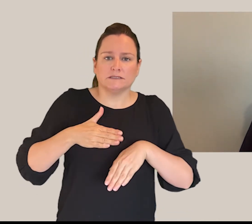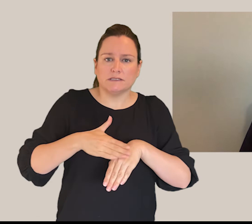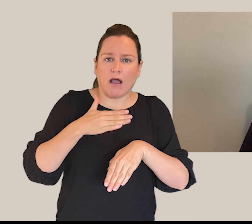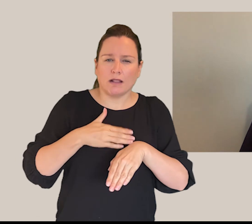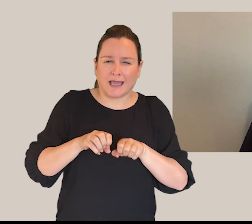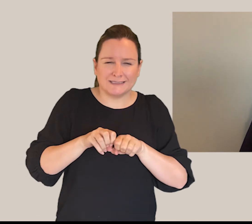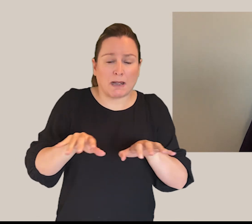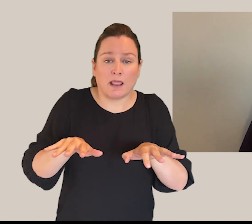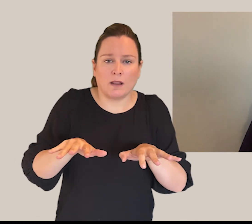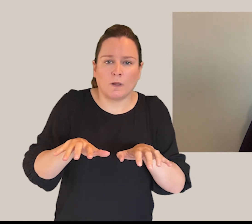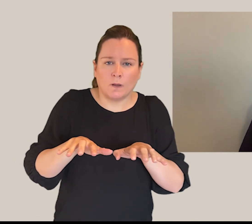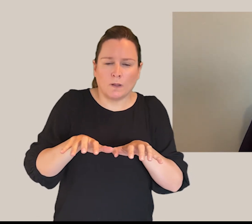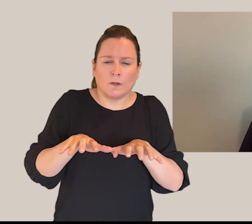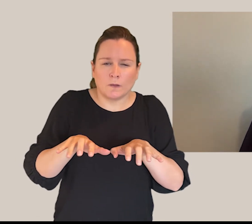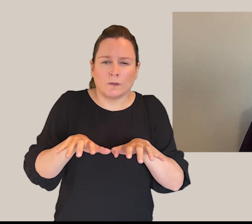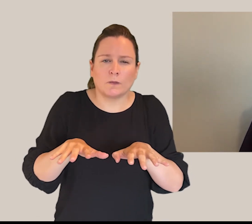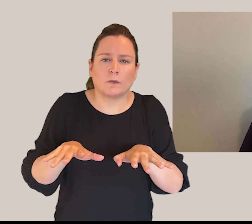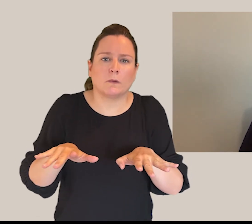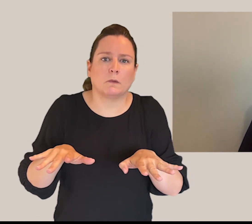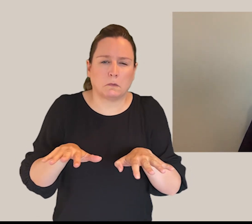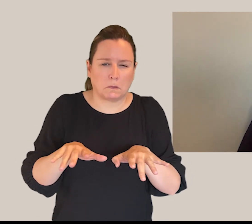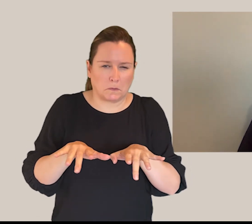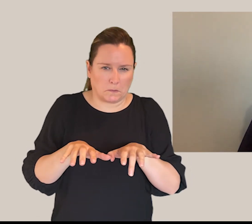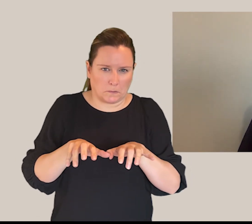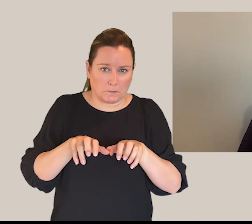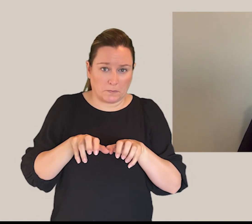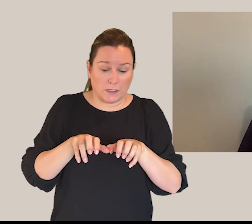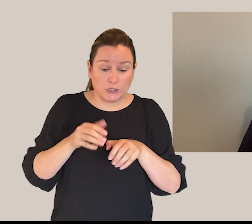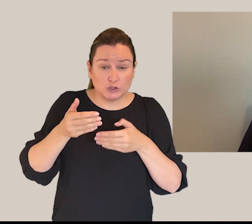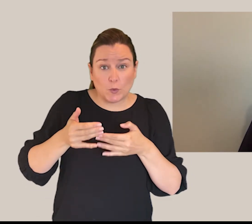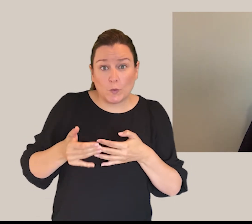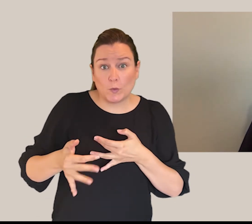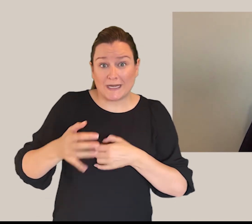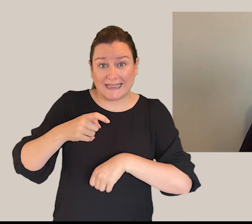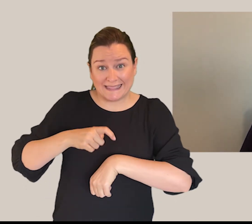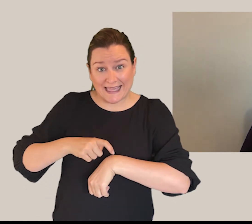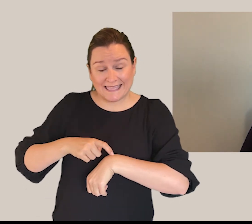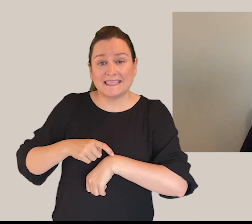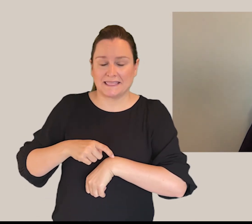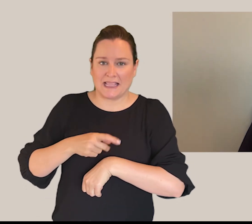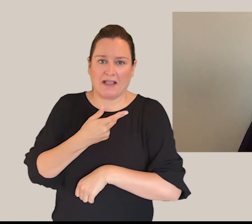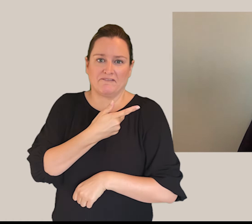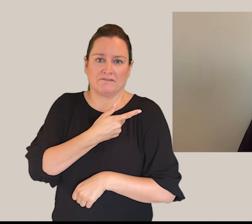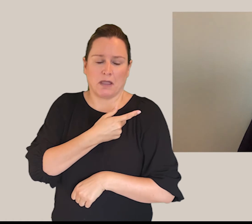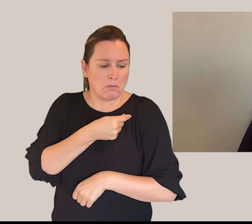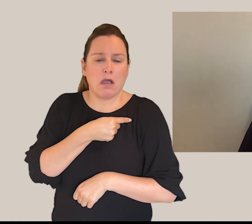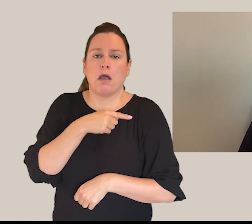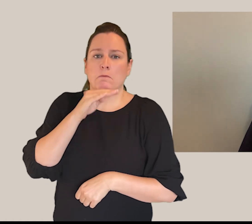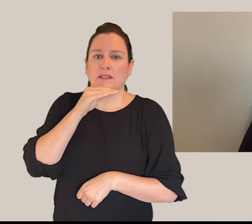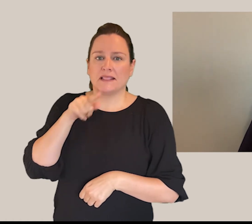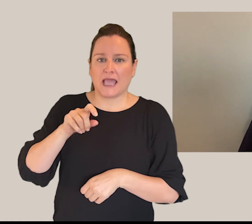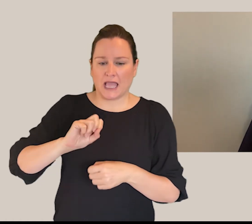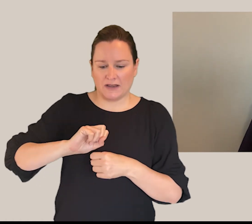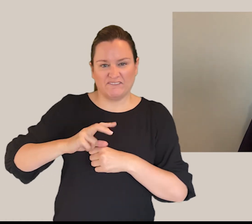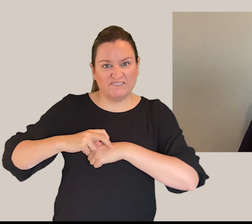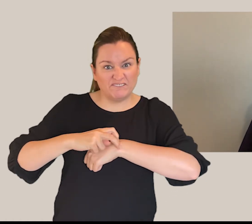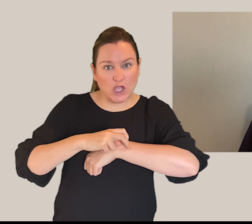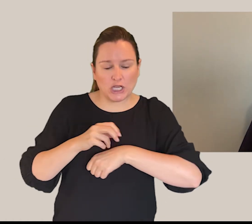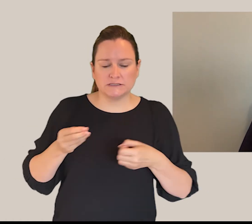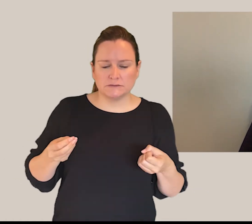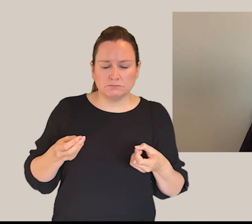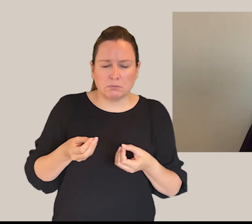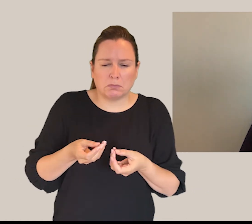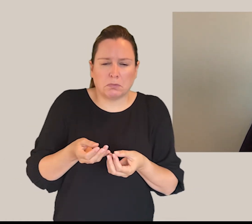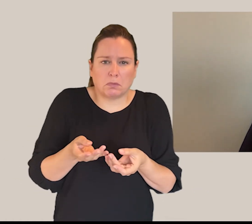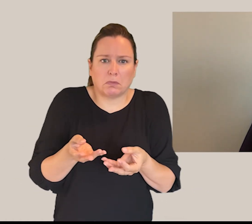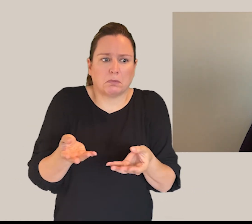degree of person-to-person spread. With enough people vaccinated over time, it will make it very difficult for the virus